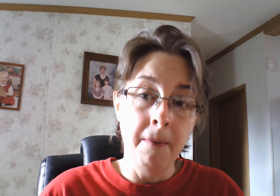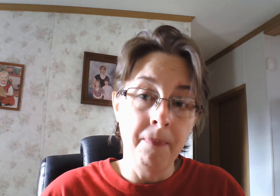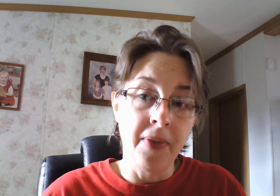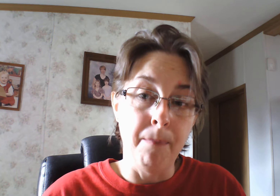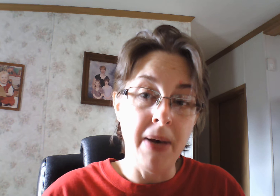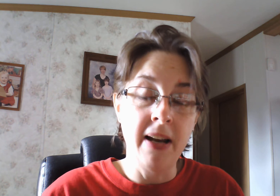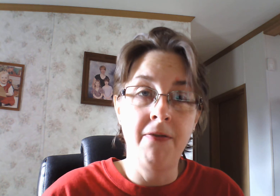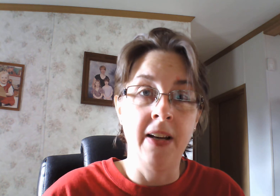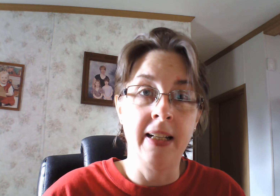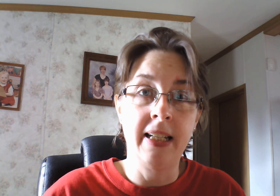the benefits